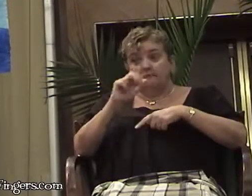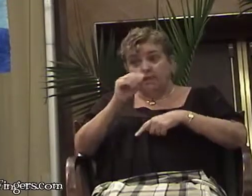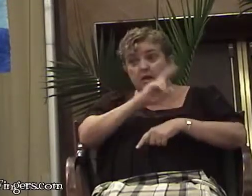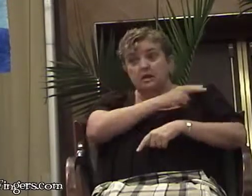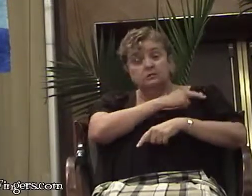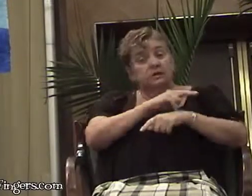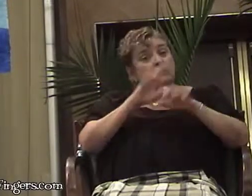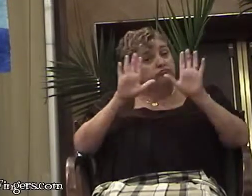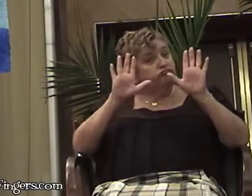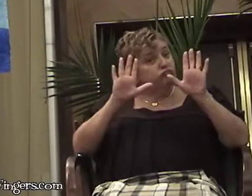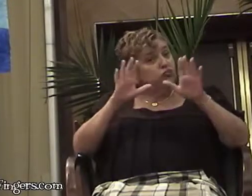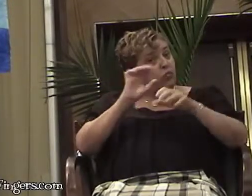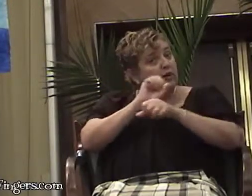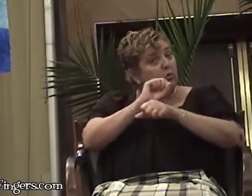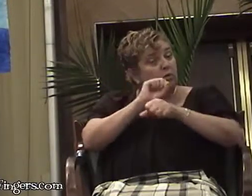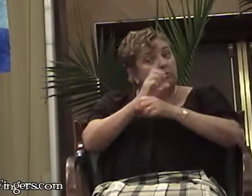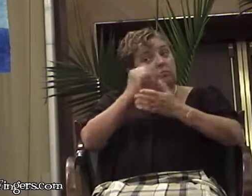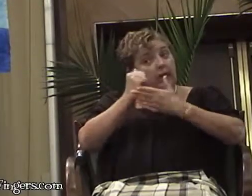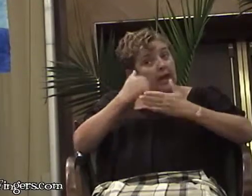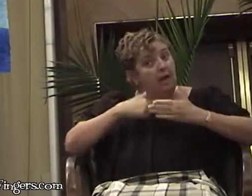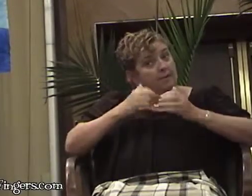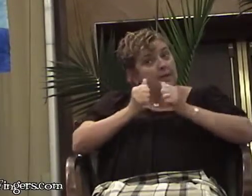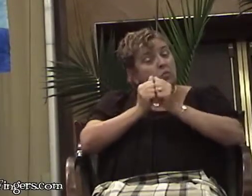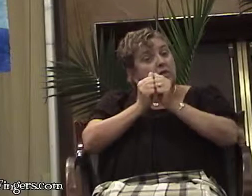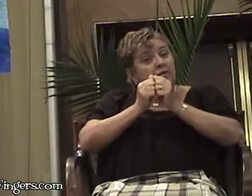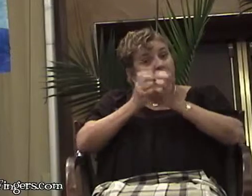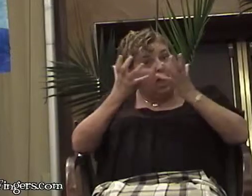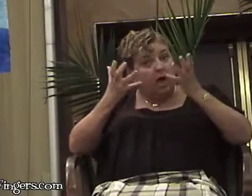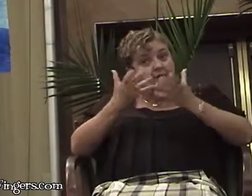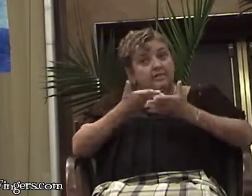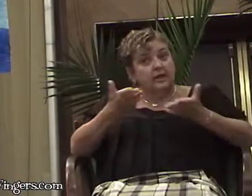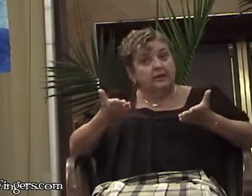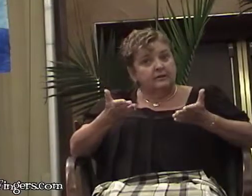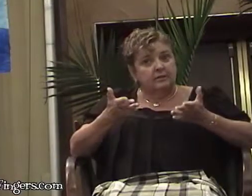lots of things, They drain the oil, they tighten the bolts, they did good work.